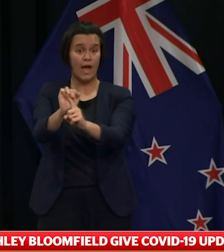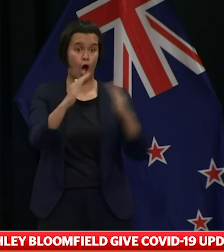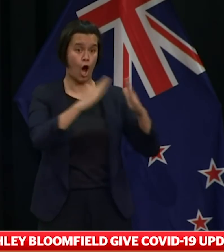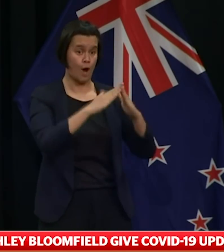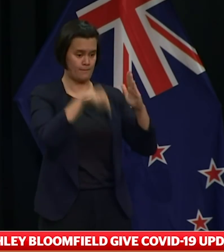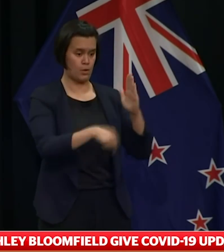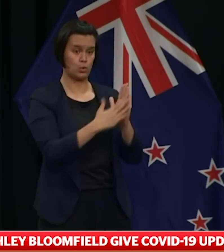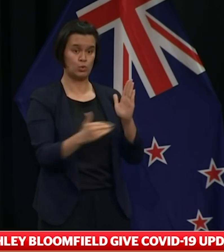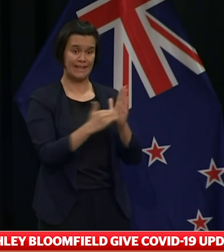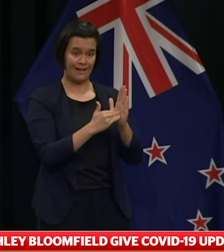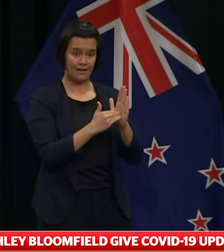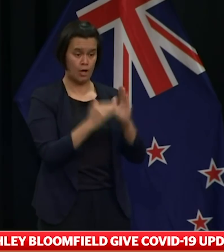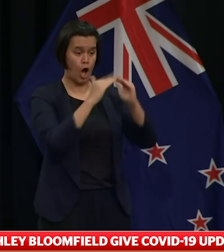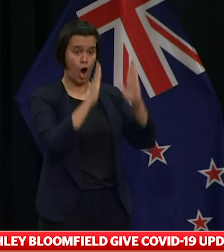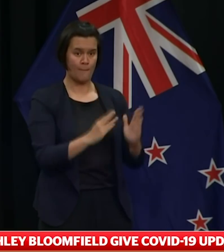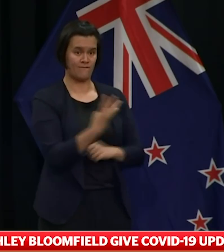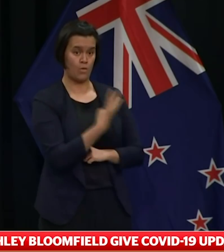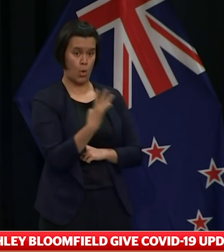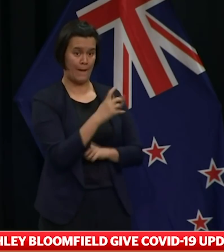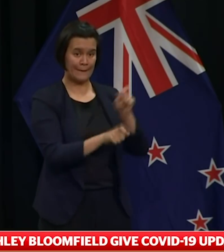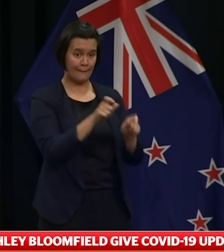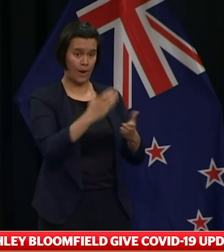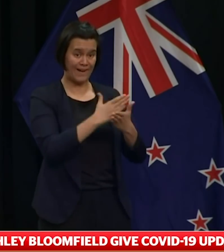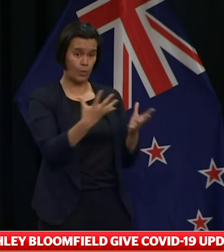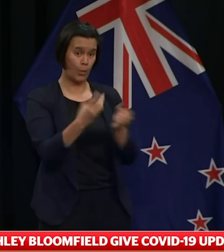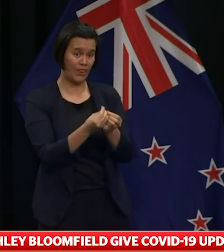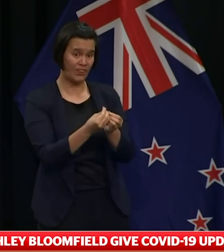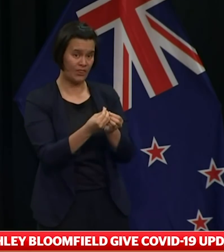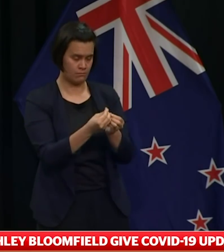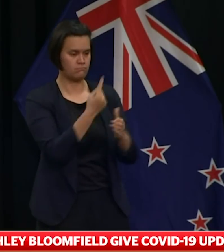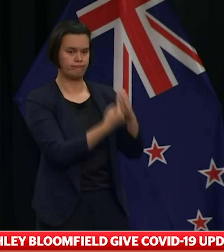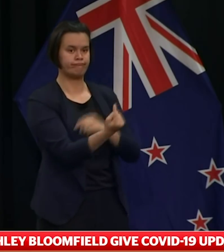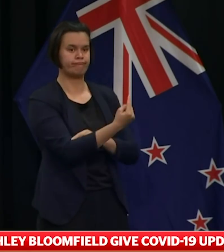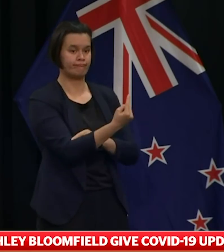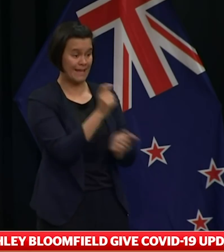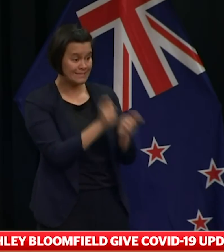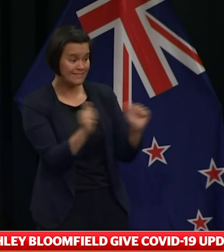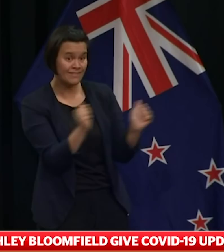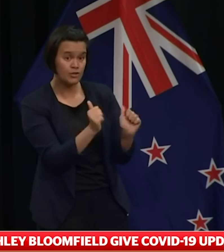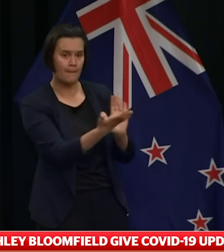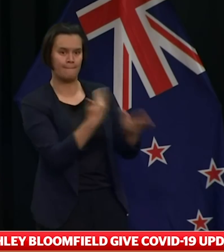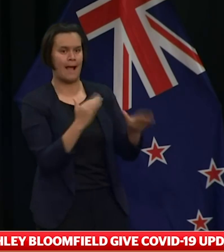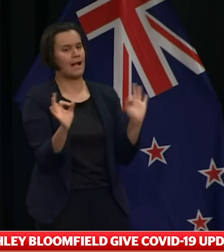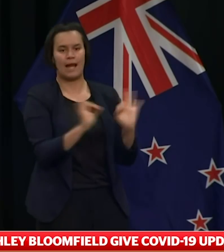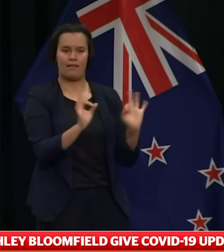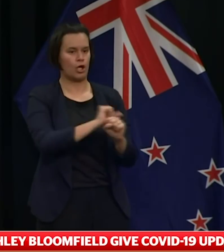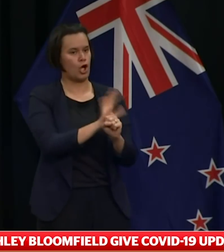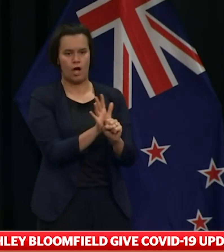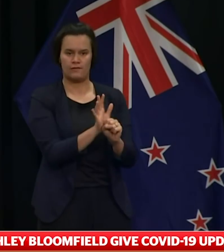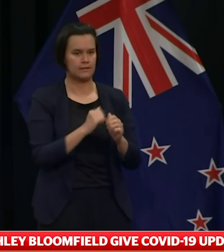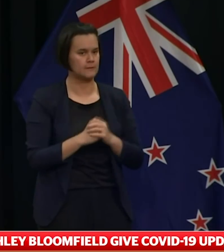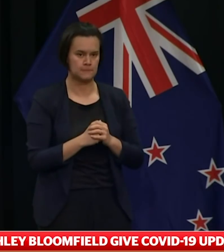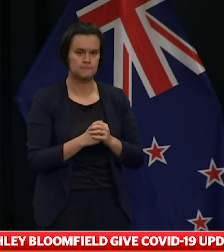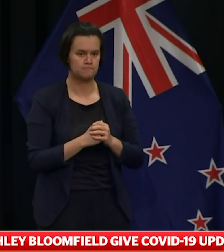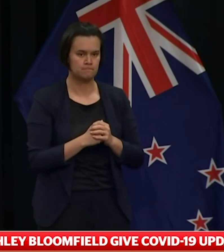as you may know, have been tested and returned negative tests. They remain in isolation for the time being, and we continue to work closely with